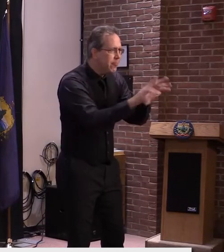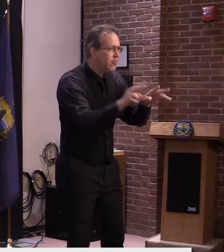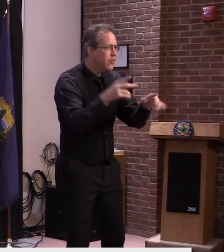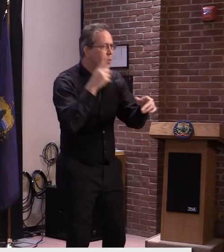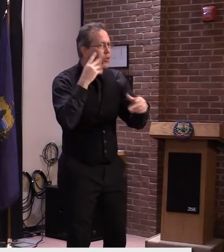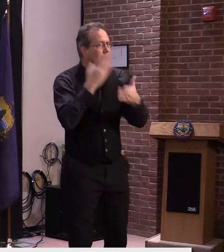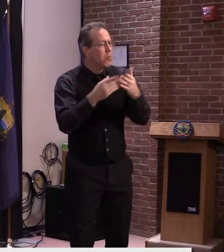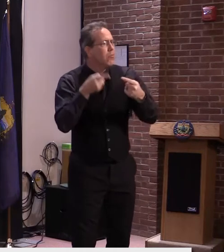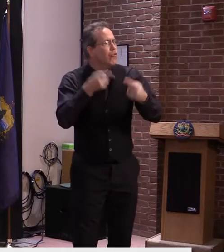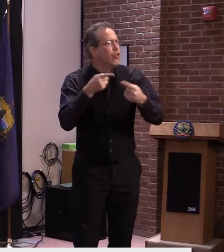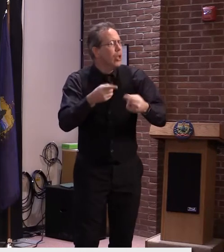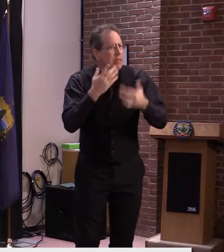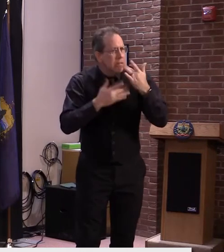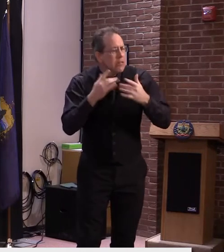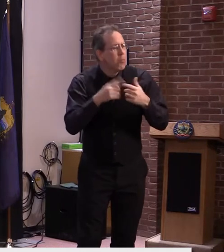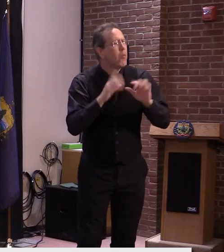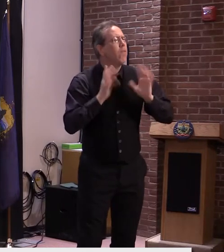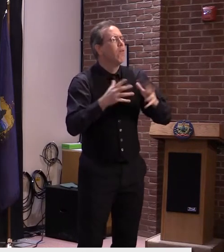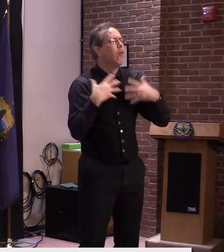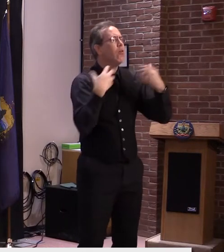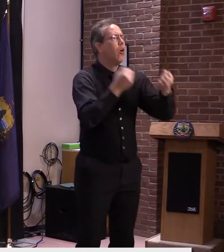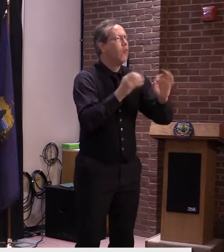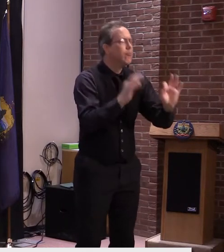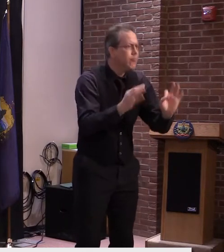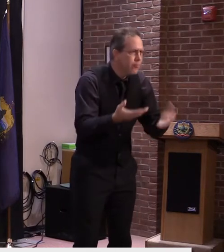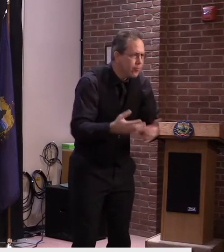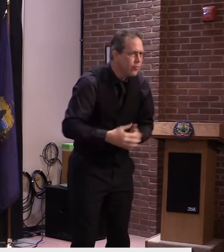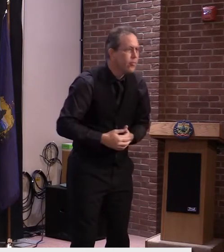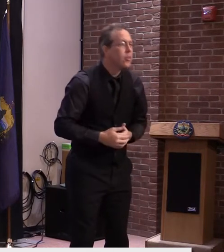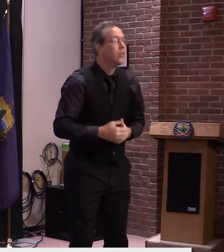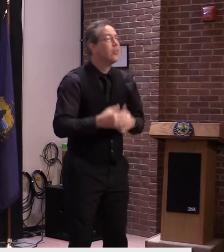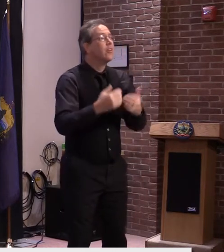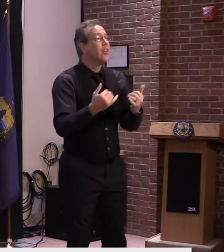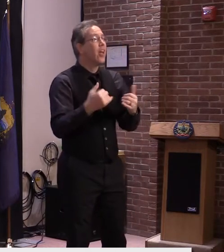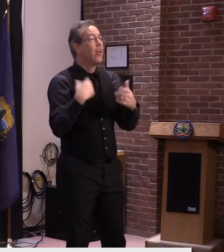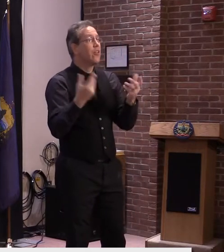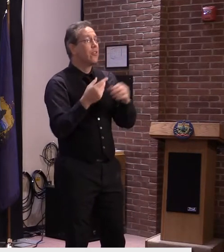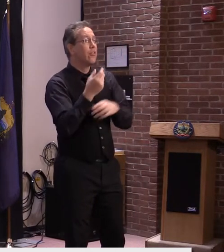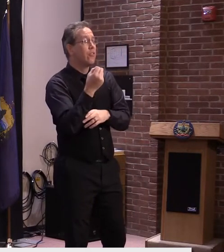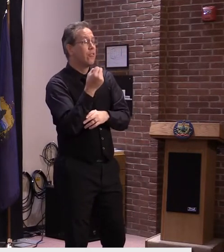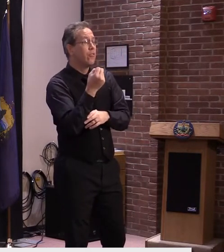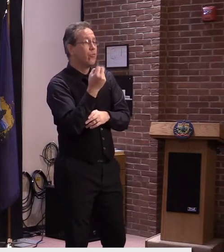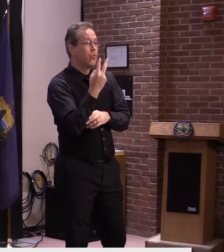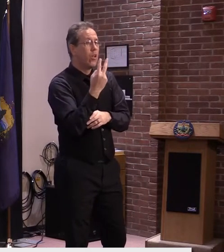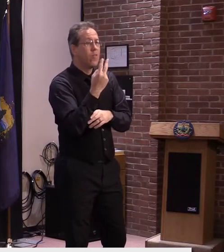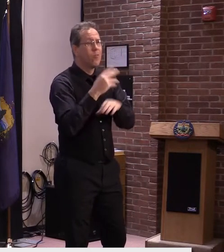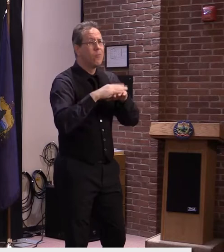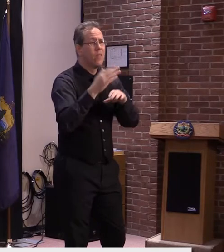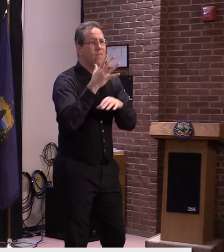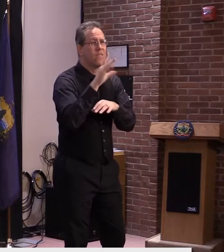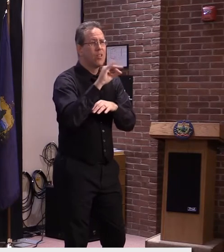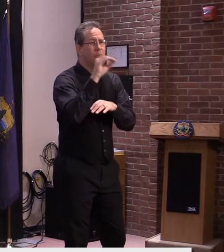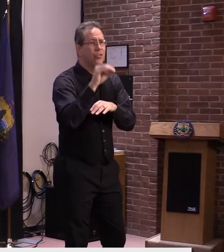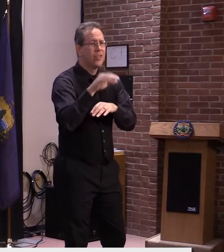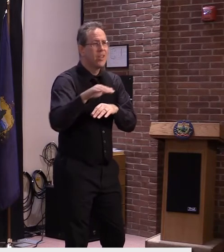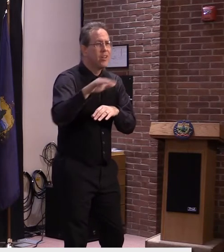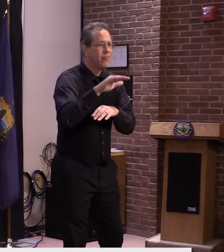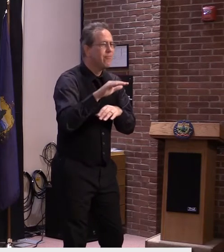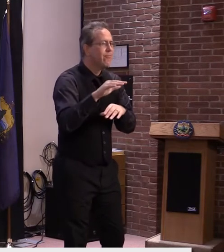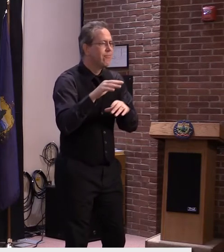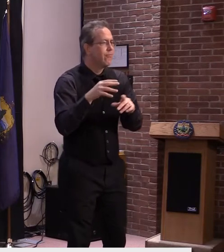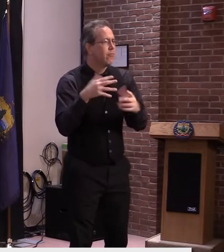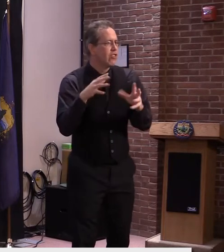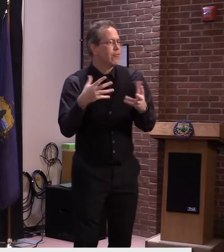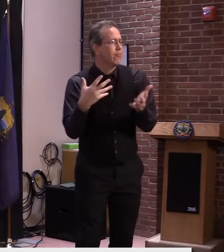As of today, 58% of Vermonters 12 and older are up to date on their vaccines. Thank you to Vermonters for staying up to